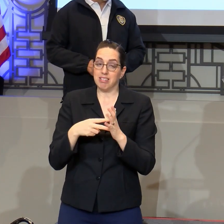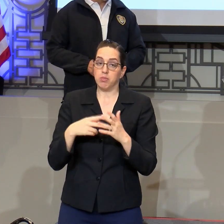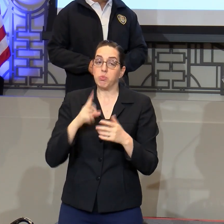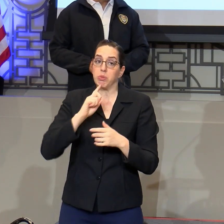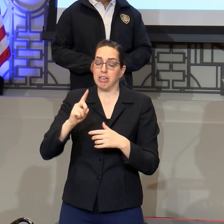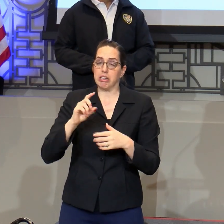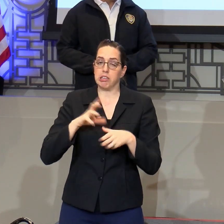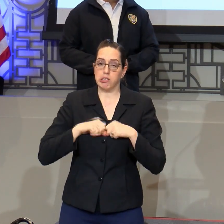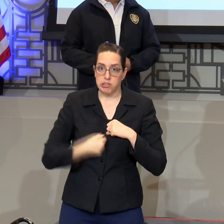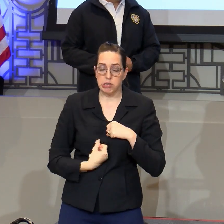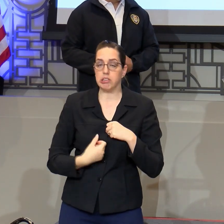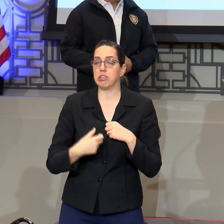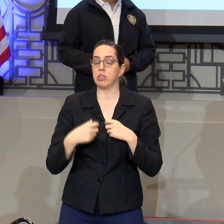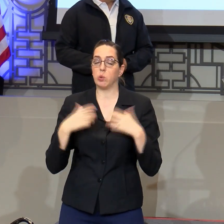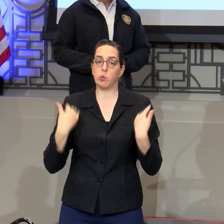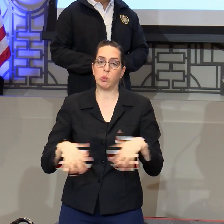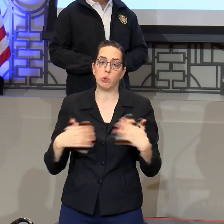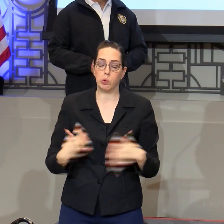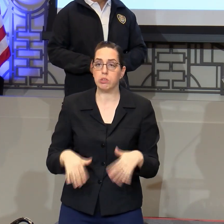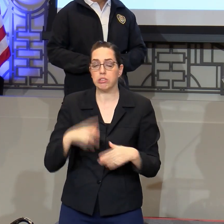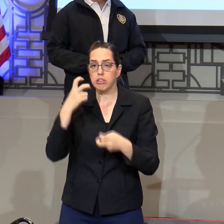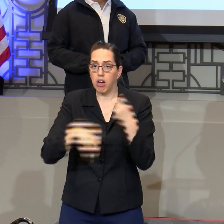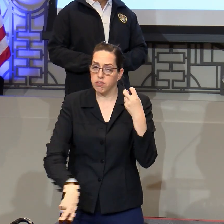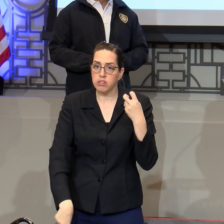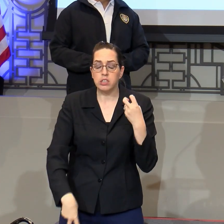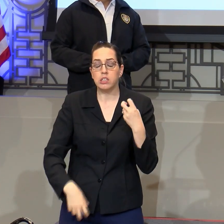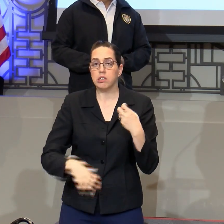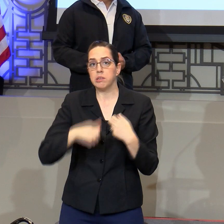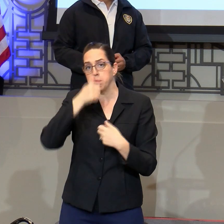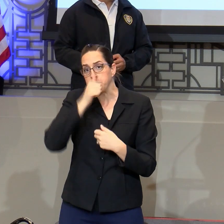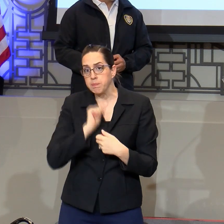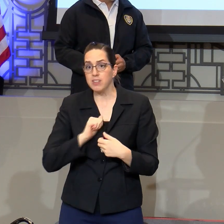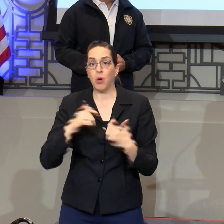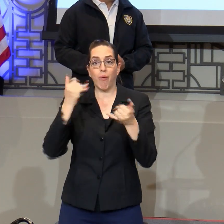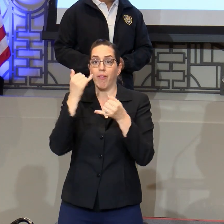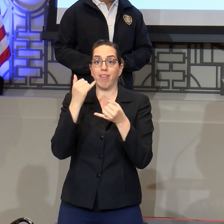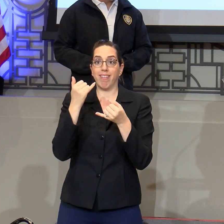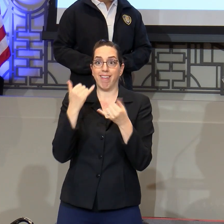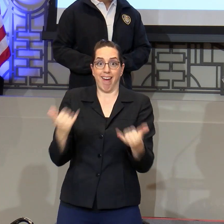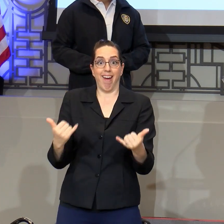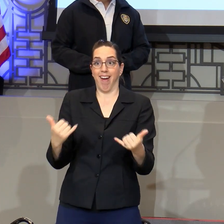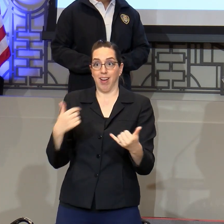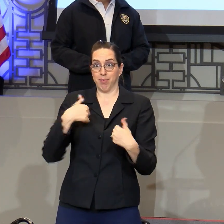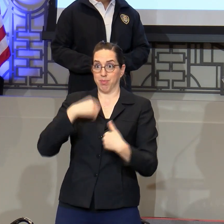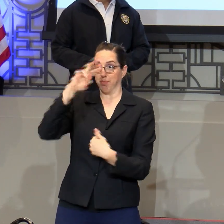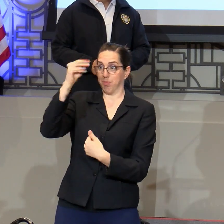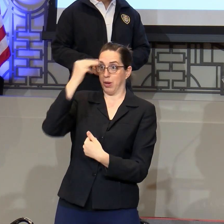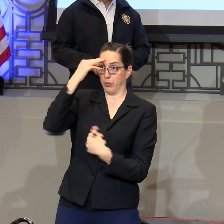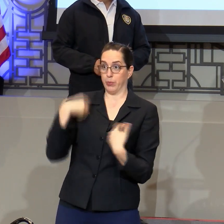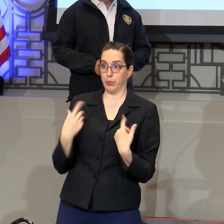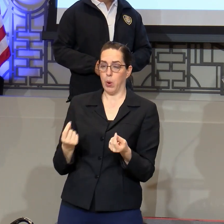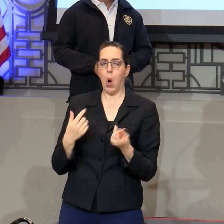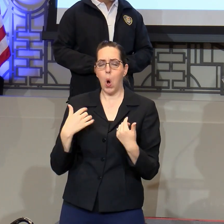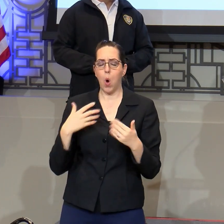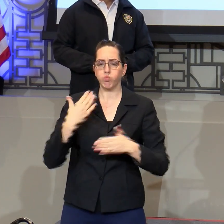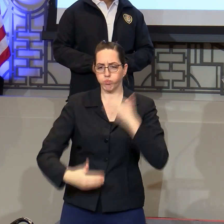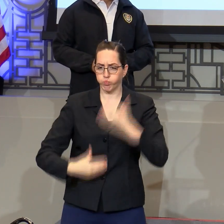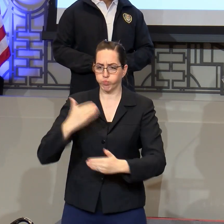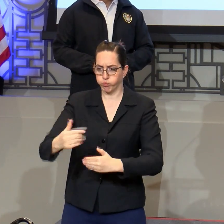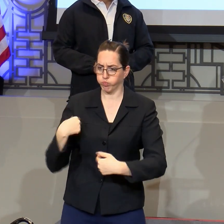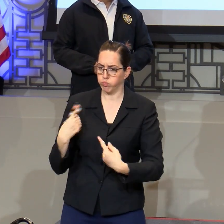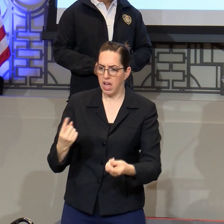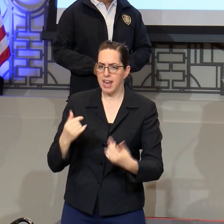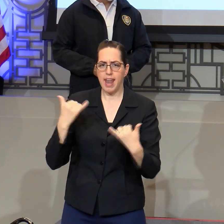pain. The last thing I would want to do as the mayor of the city of Houston is to change course